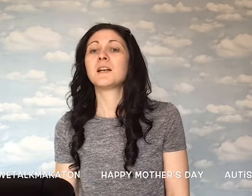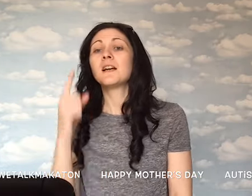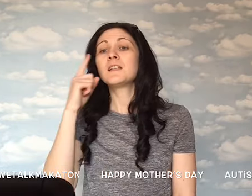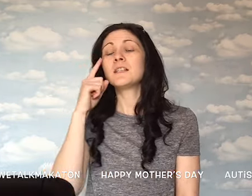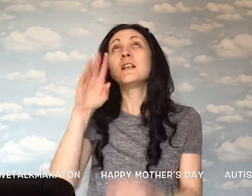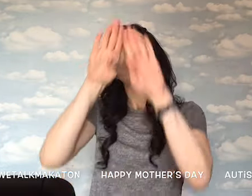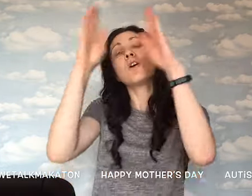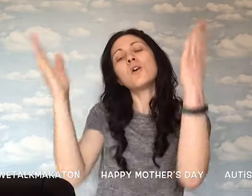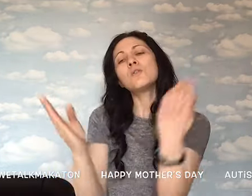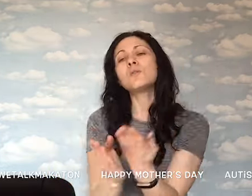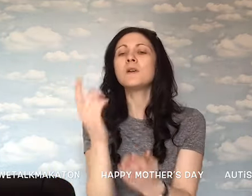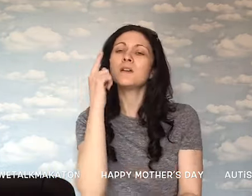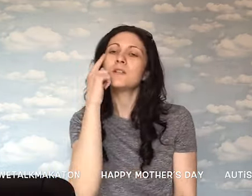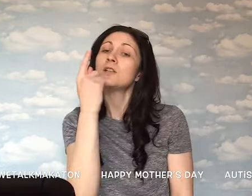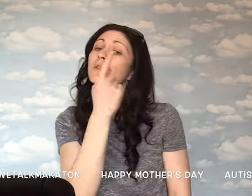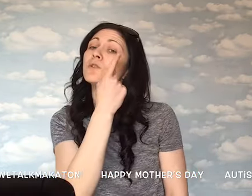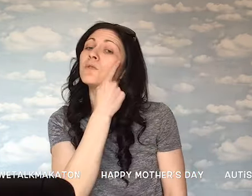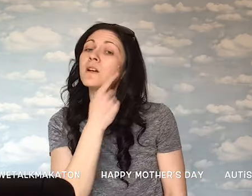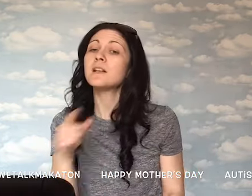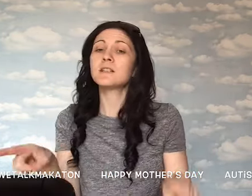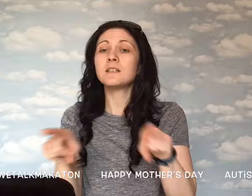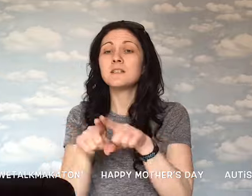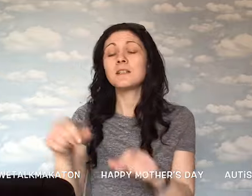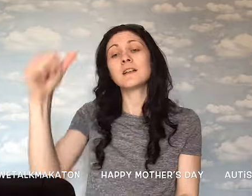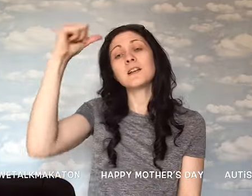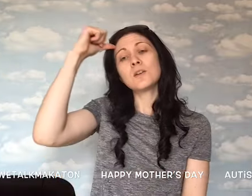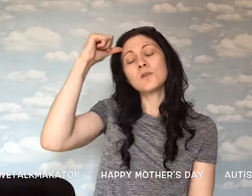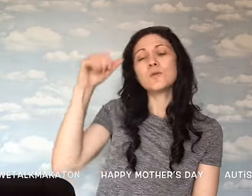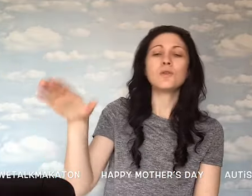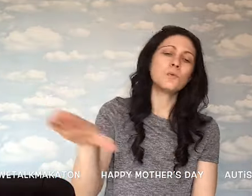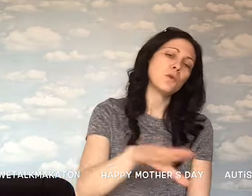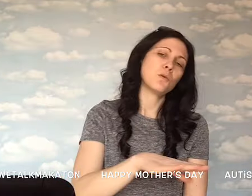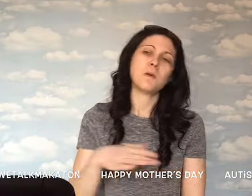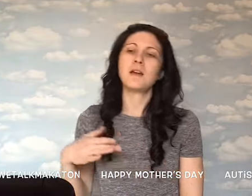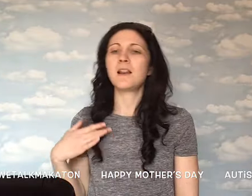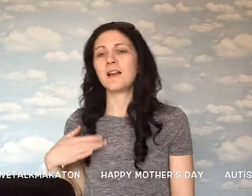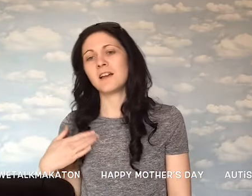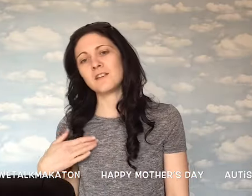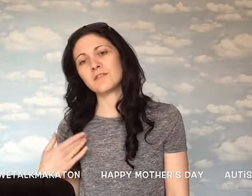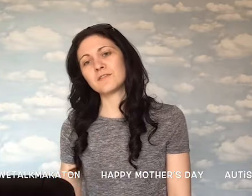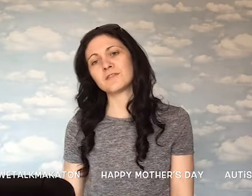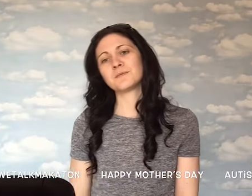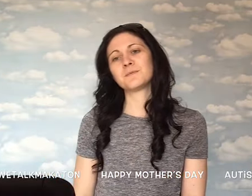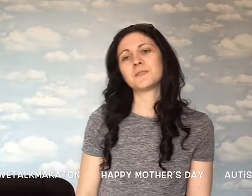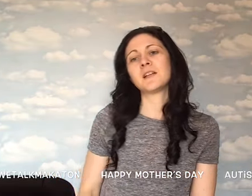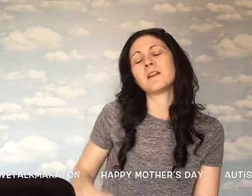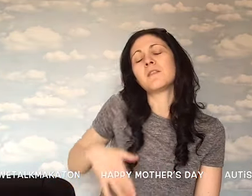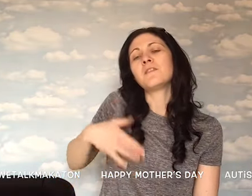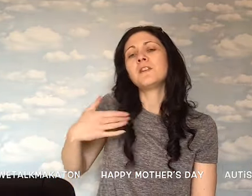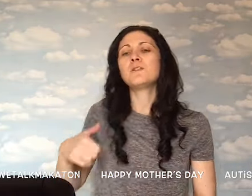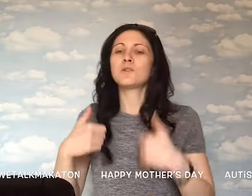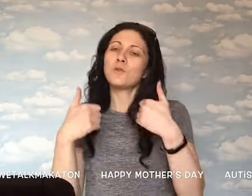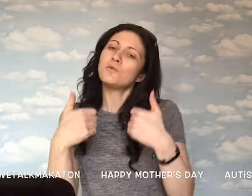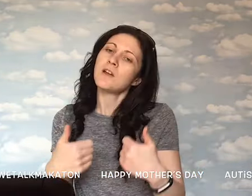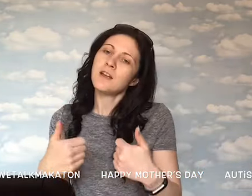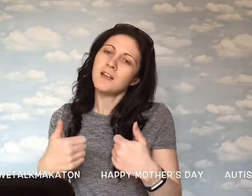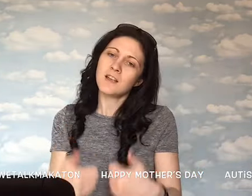I see the whole world in your eyes. It's like I've known you all my life. We just feel so